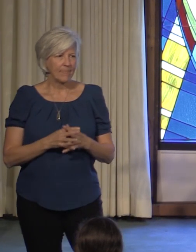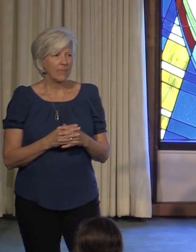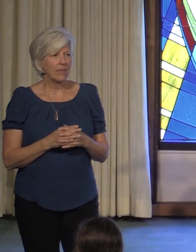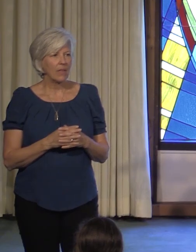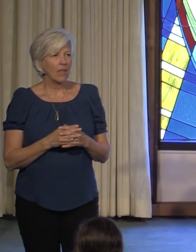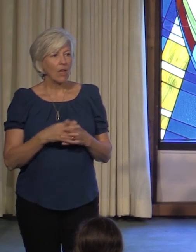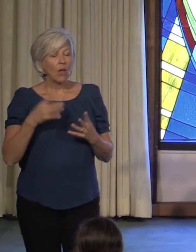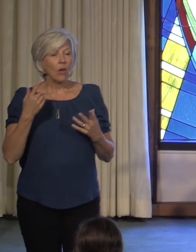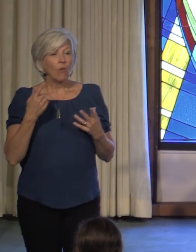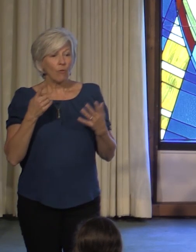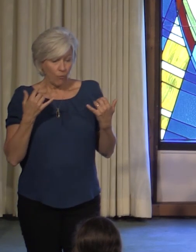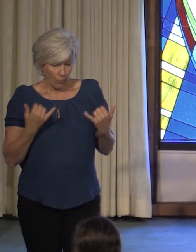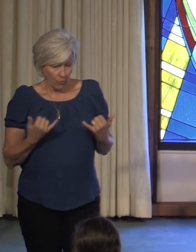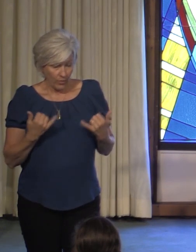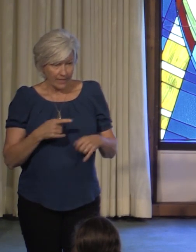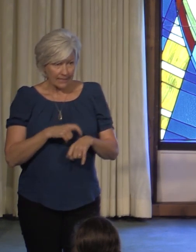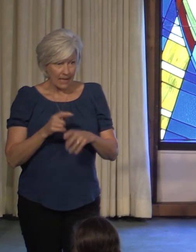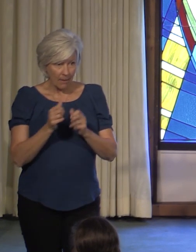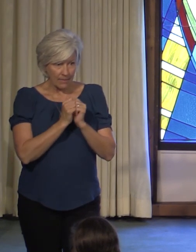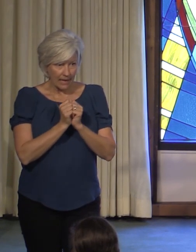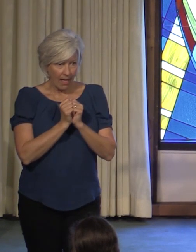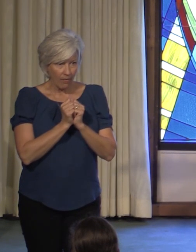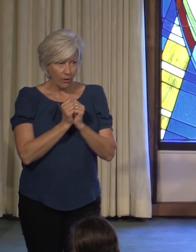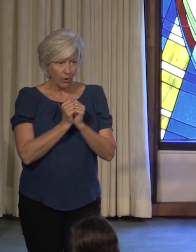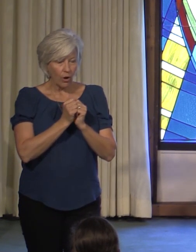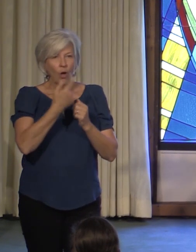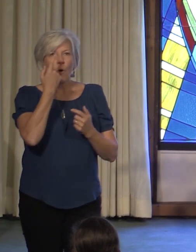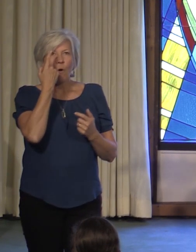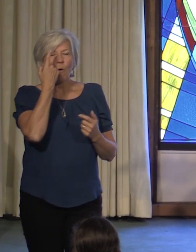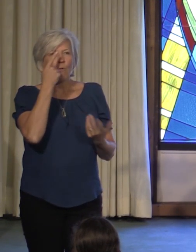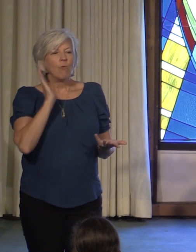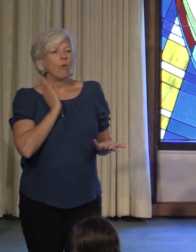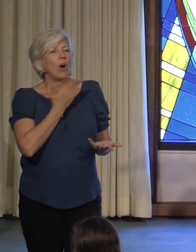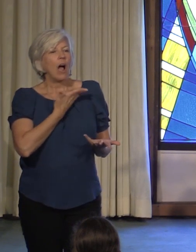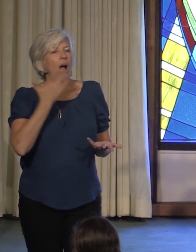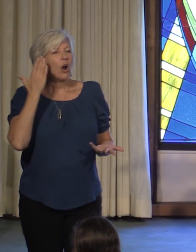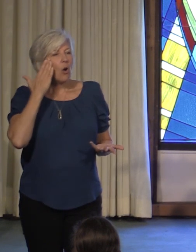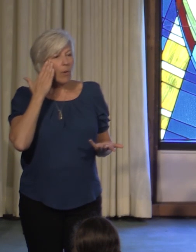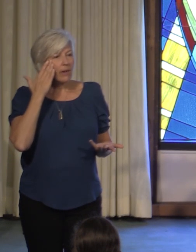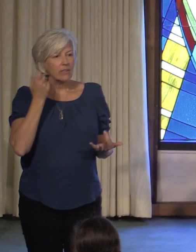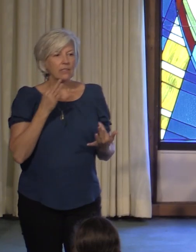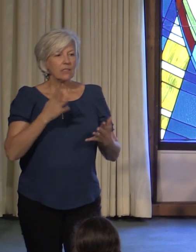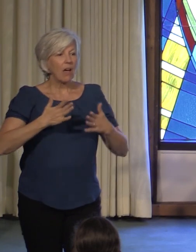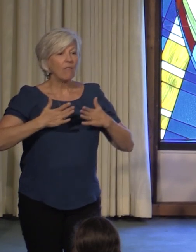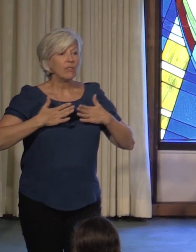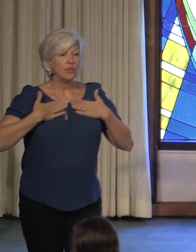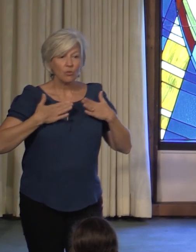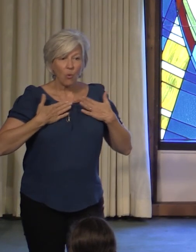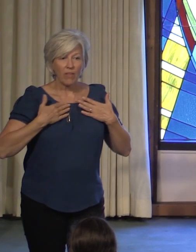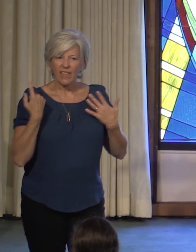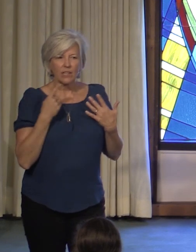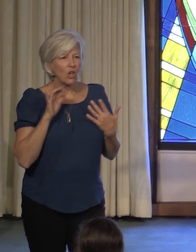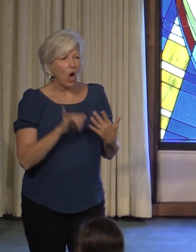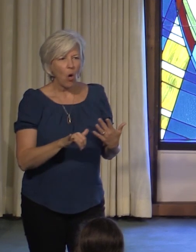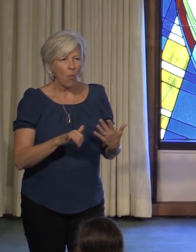for this time together, for our awareness of the joy that is always there when we choose it.